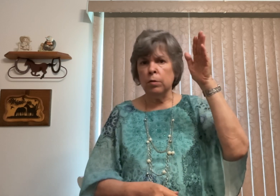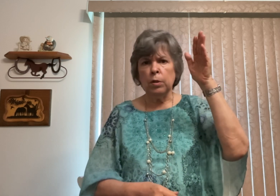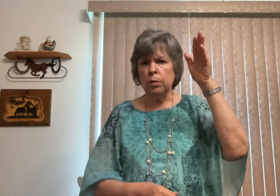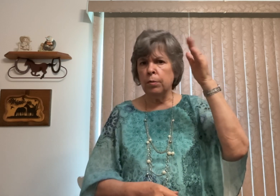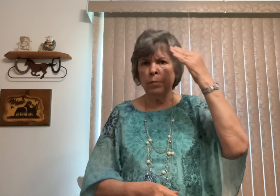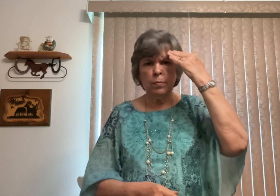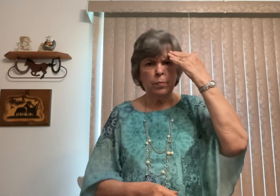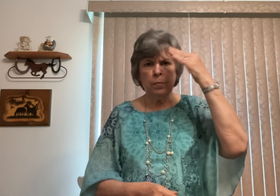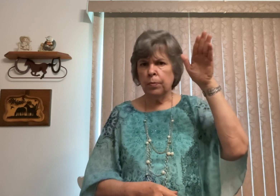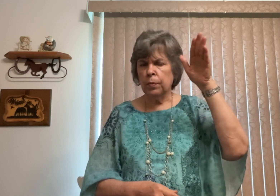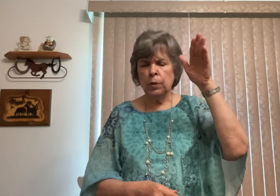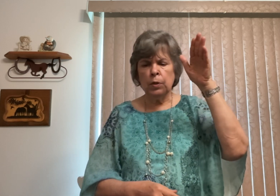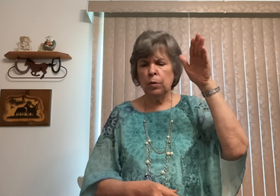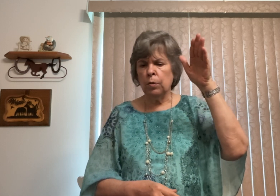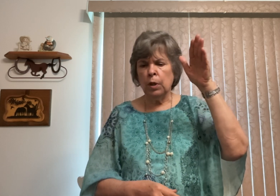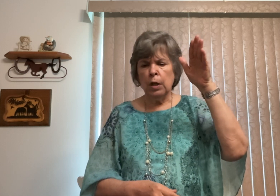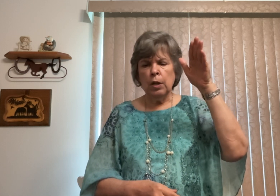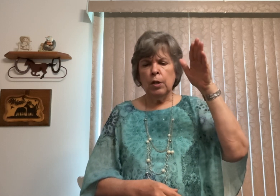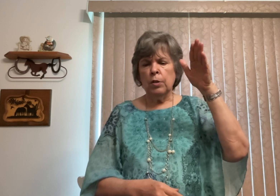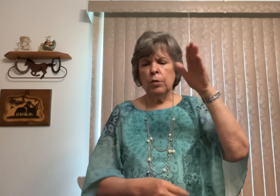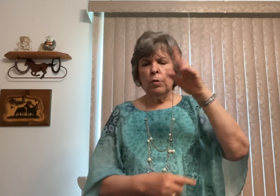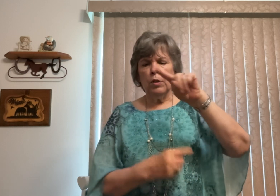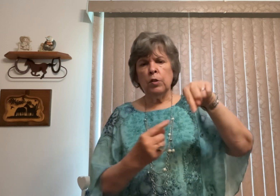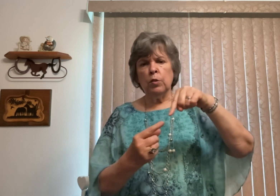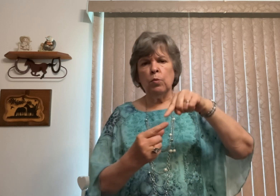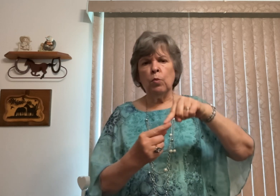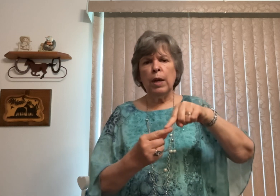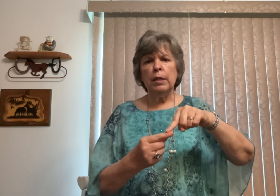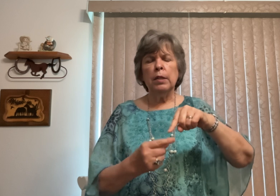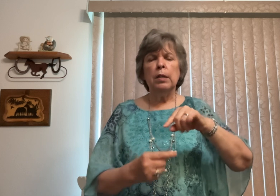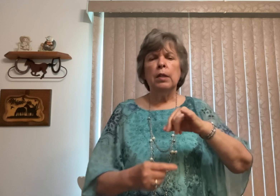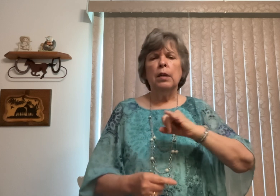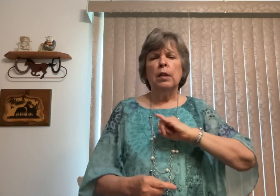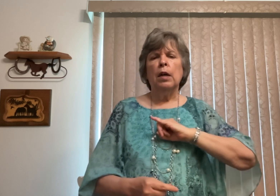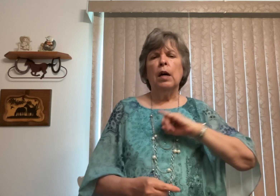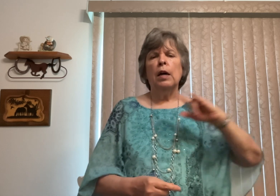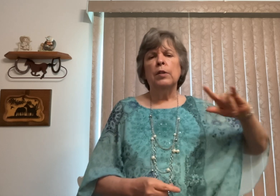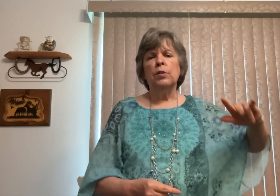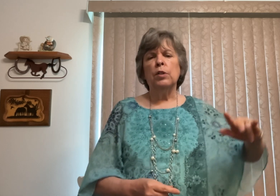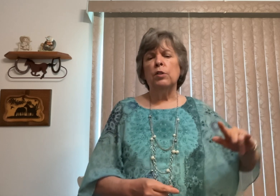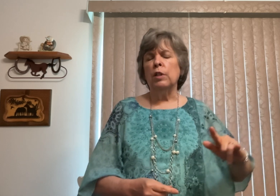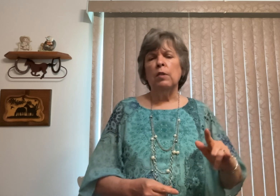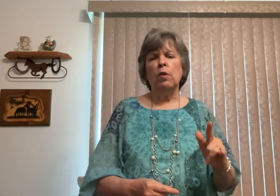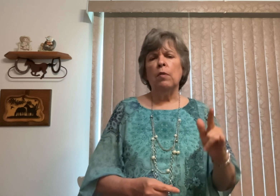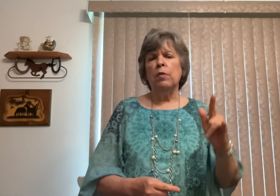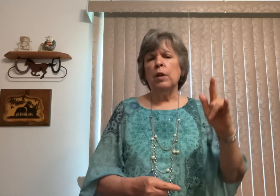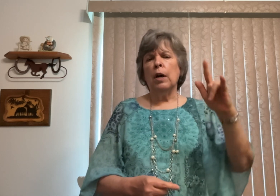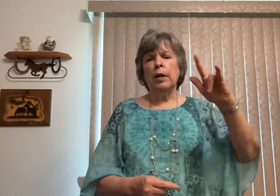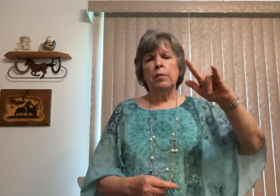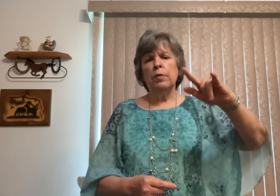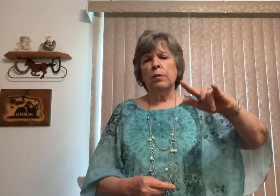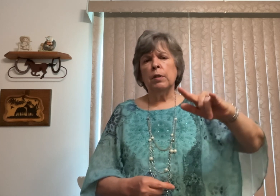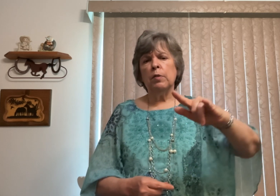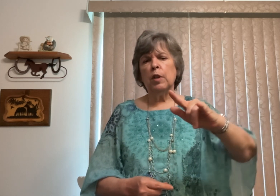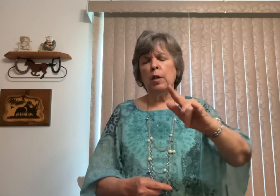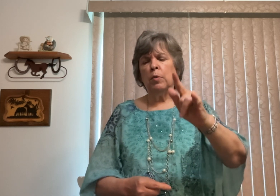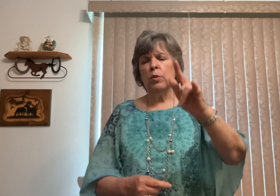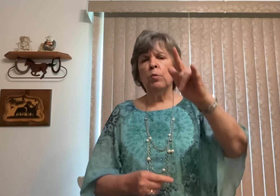know. So this is when I, and you can leave off the I if you don't have time.